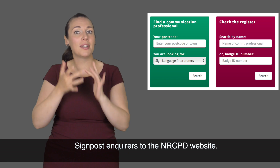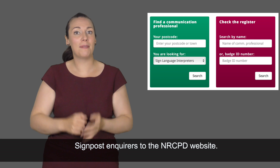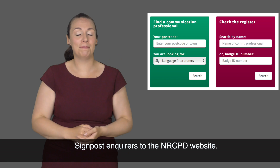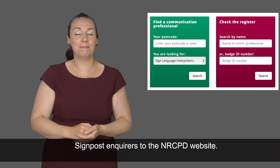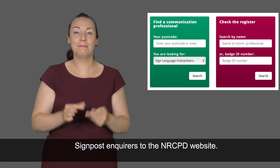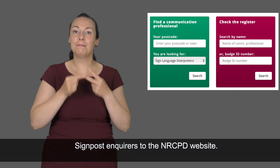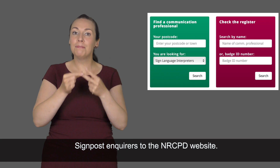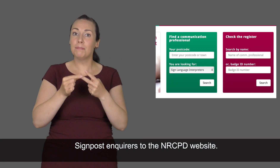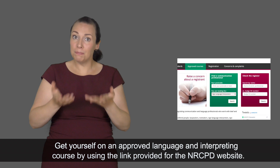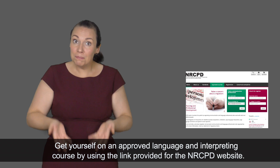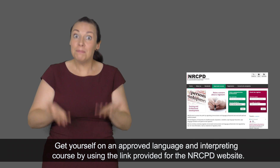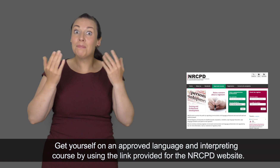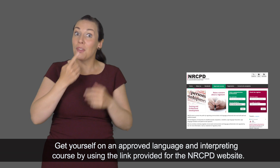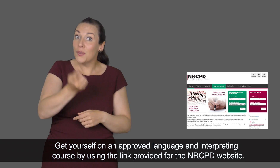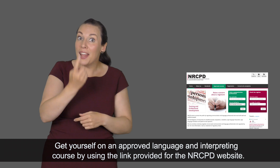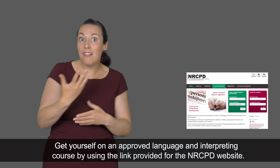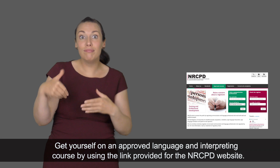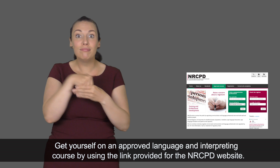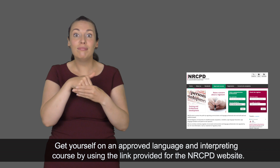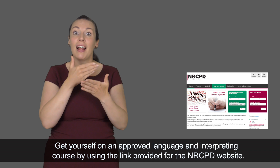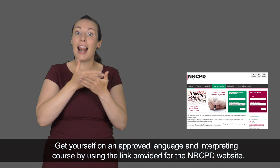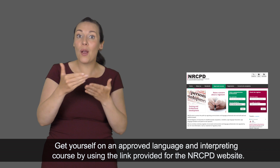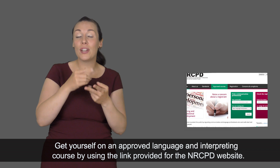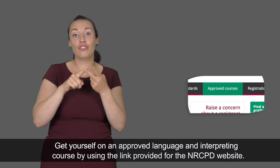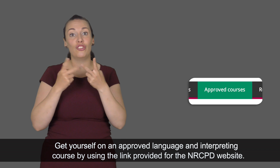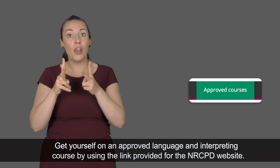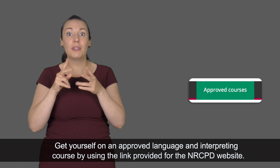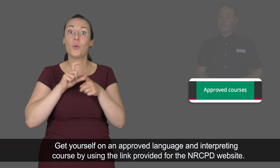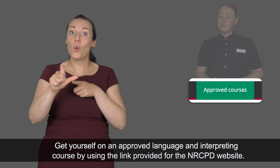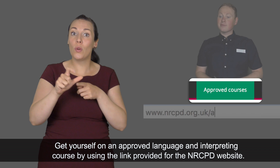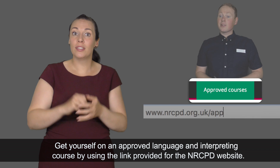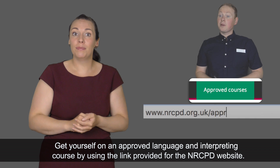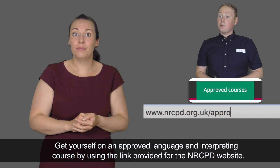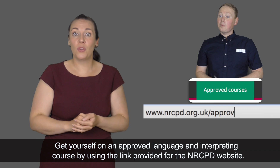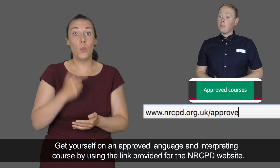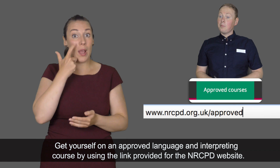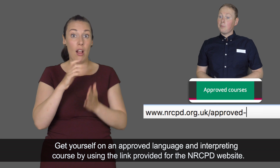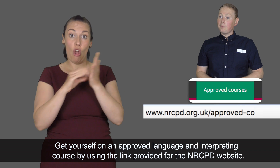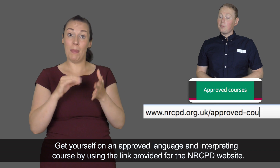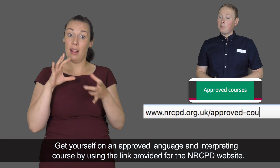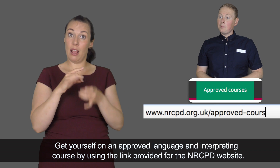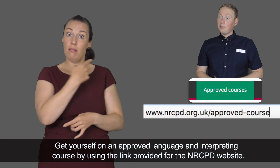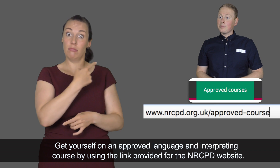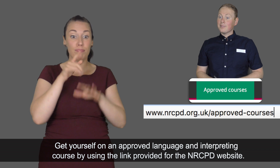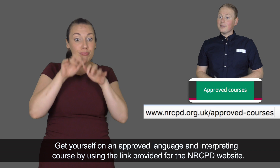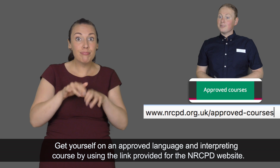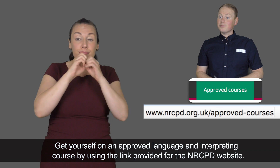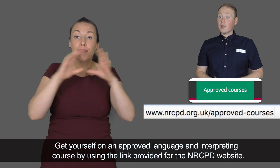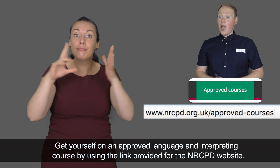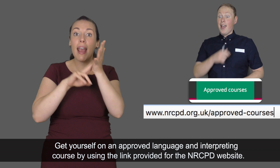NRCPD website. Get yourself on an approved language and interpreting course by using the link provided for the NRCPD